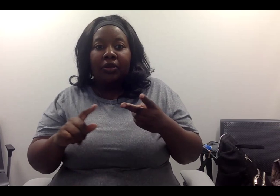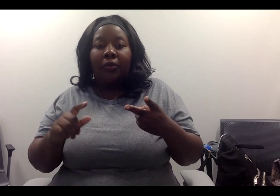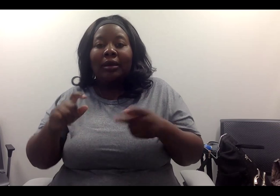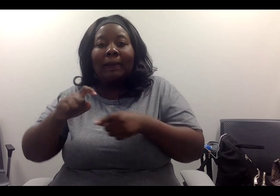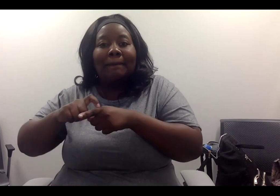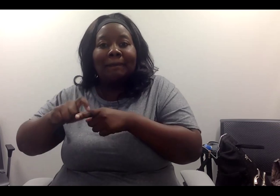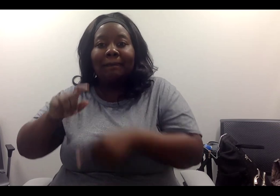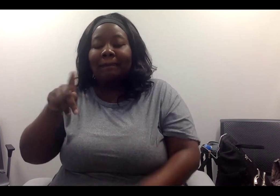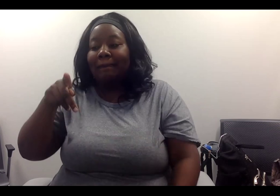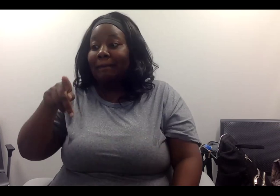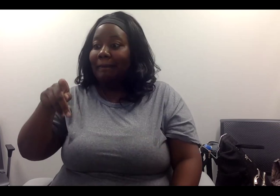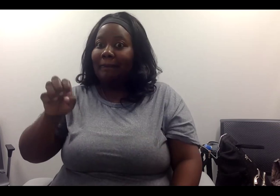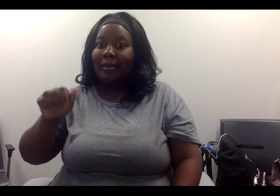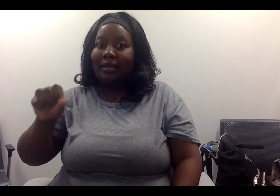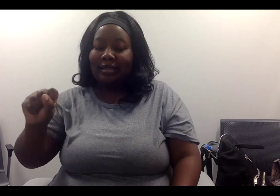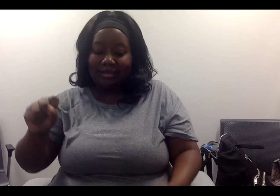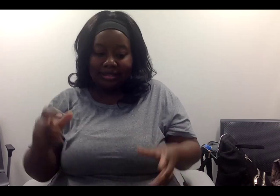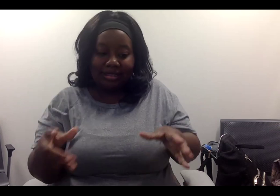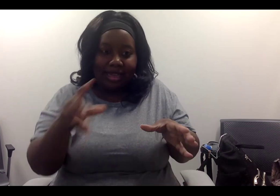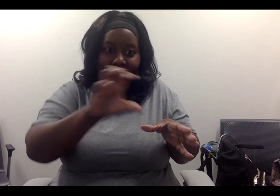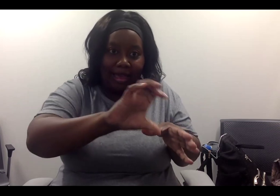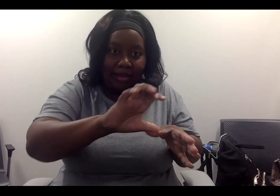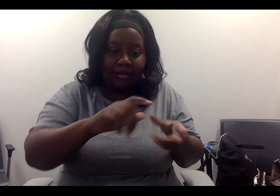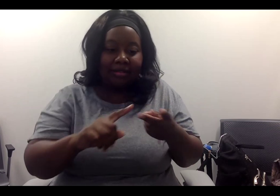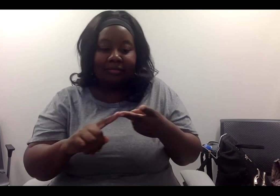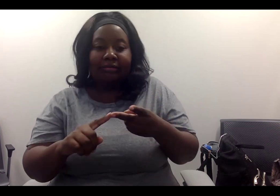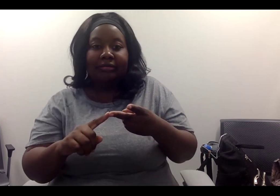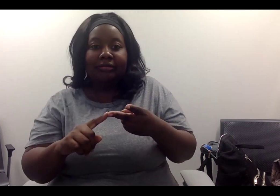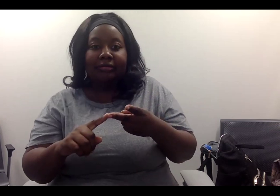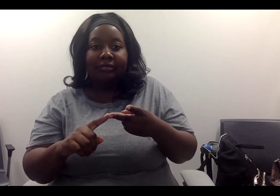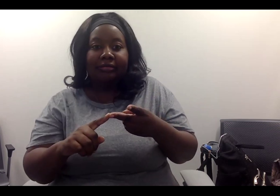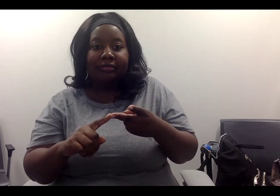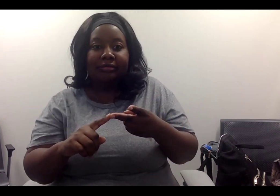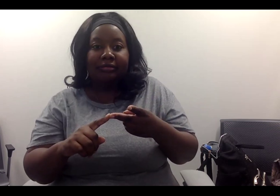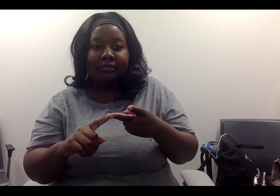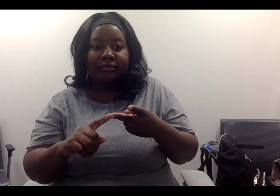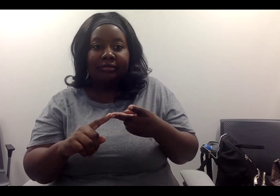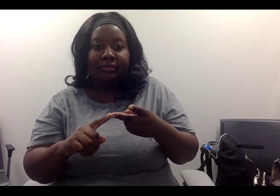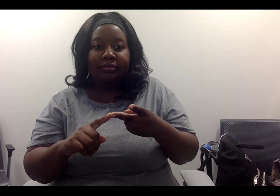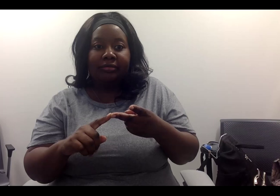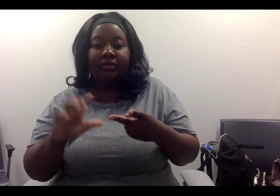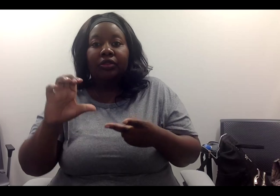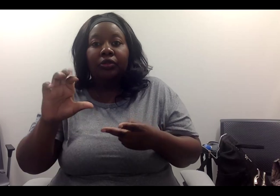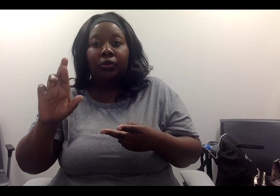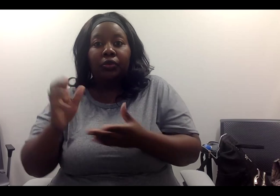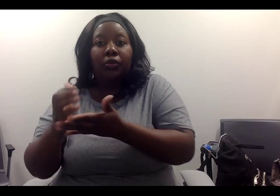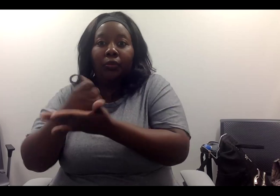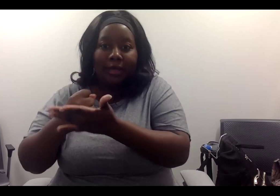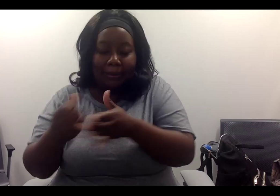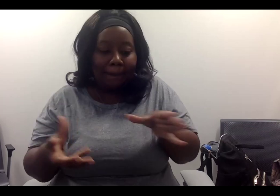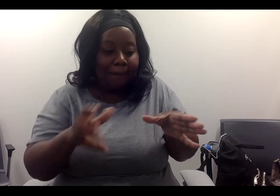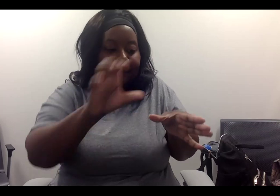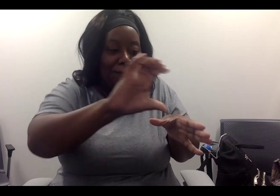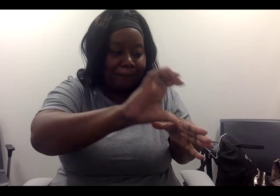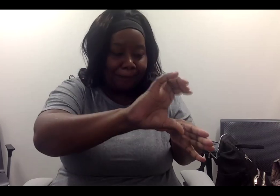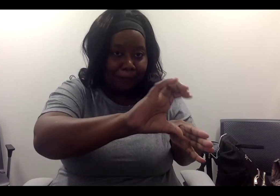peas, which will work fine. And we will also toss in a small splash of cream. We'll give that one more stir before letting this cook